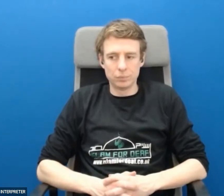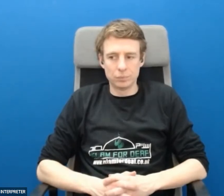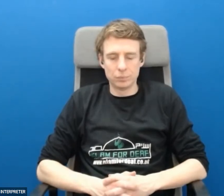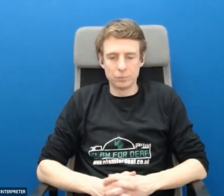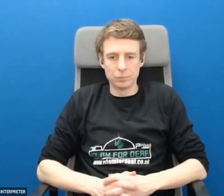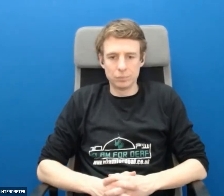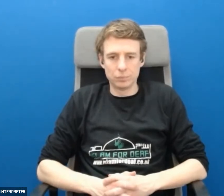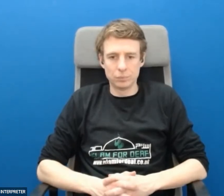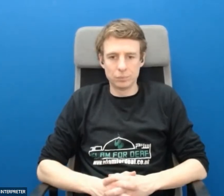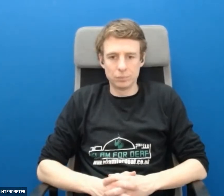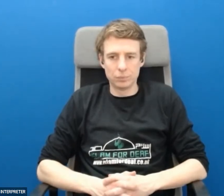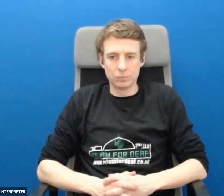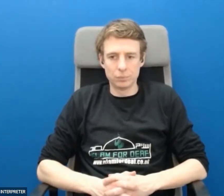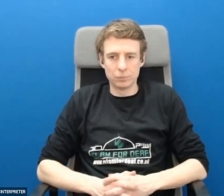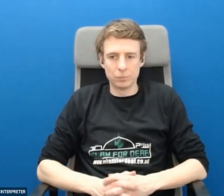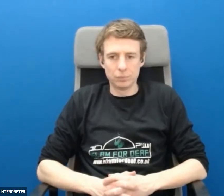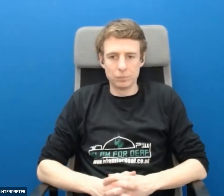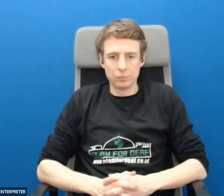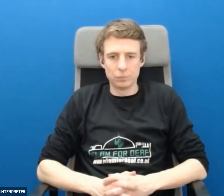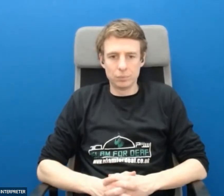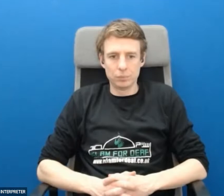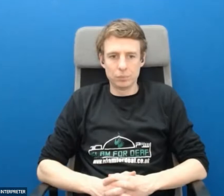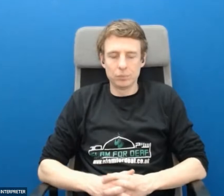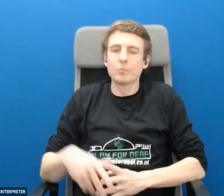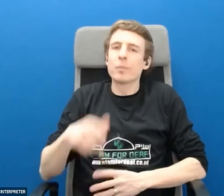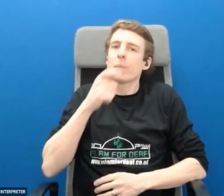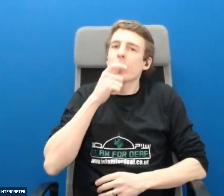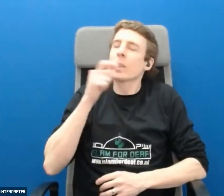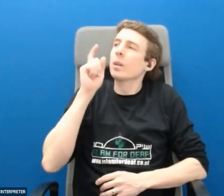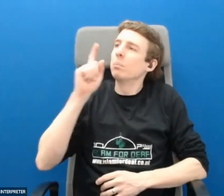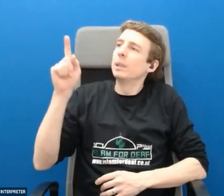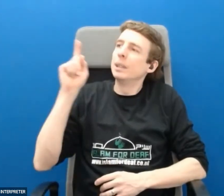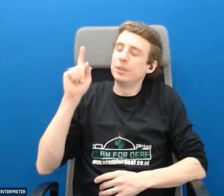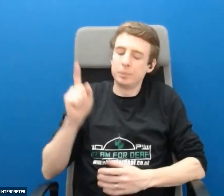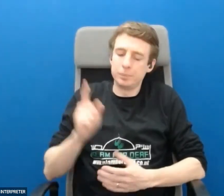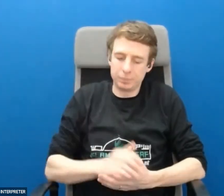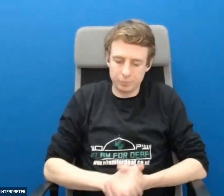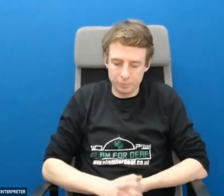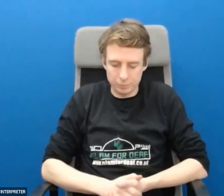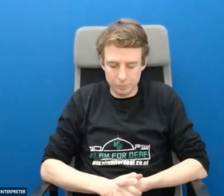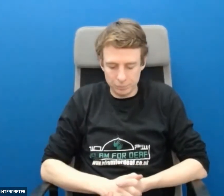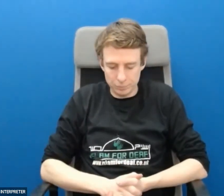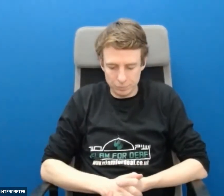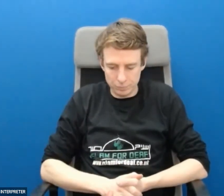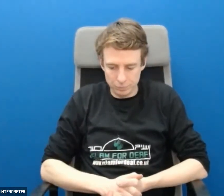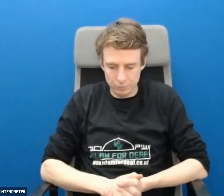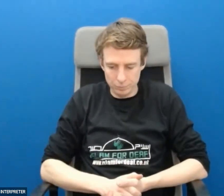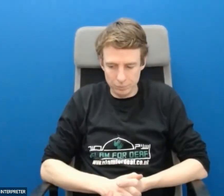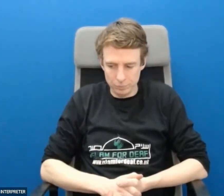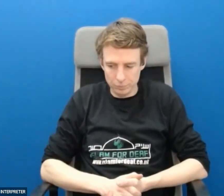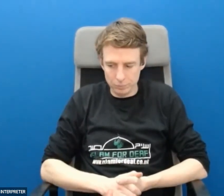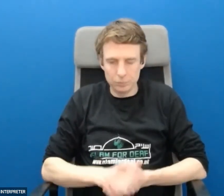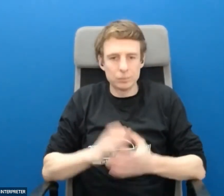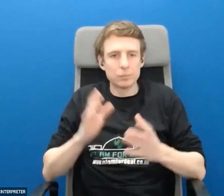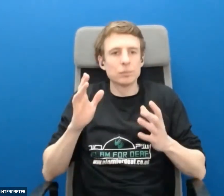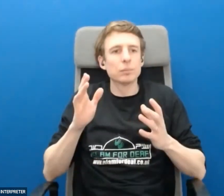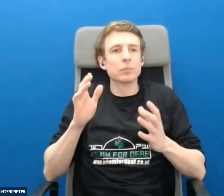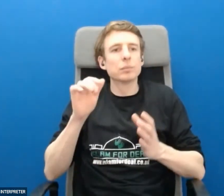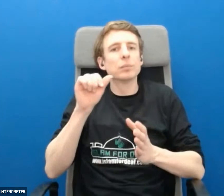go on. Bismillah, Alhamdulillah, Salatu wassalamu ala Rasulillah. We start in the name of